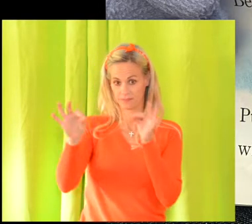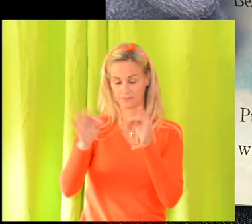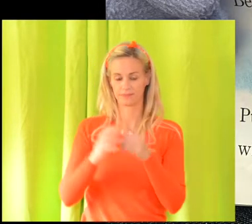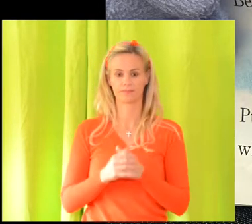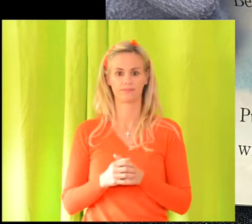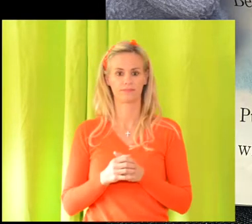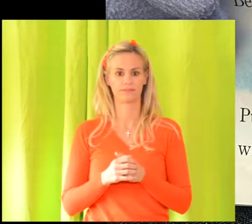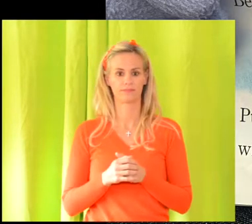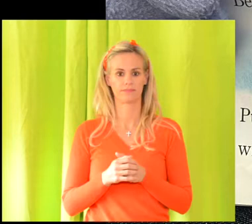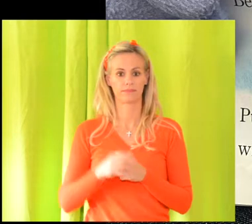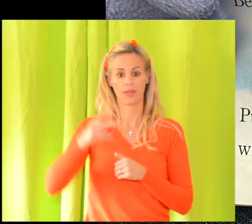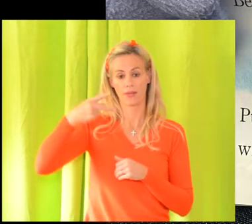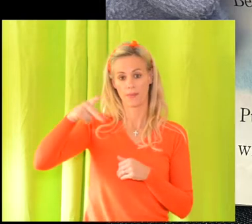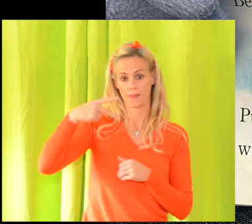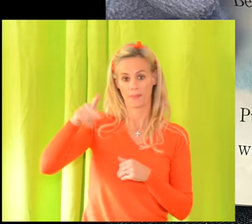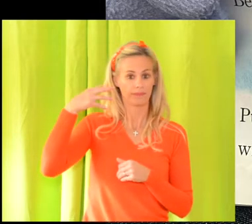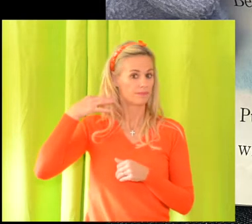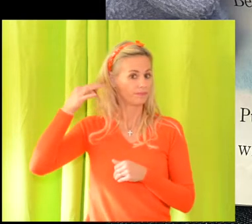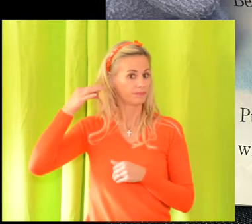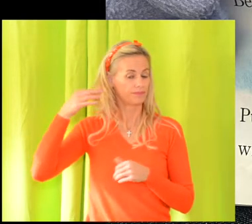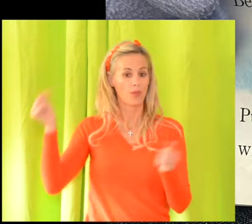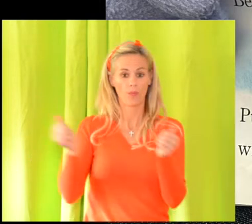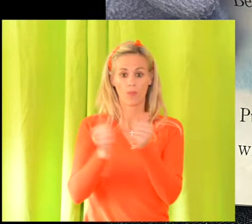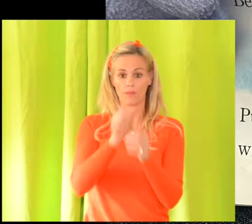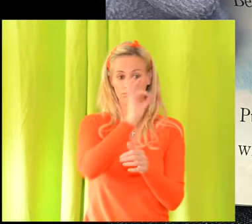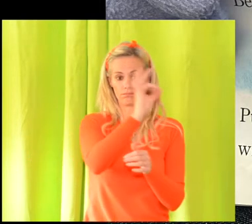Purple hair with polka dots.